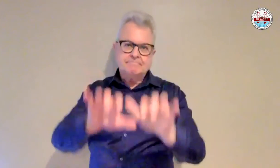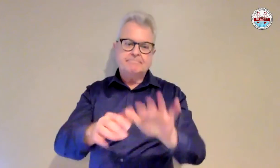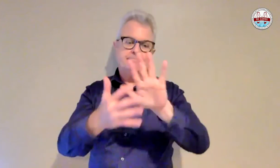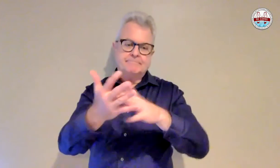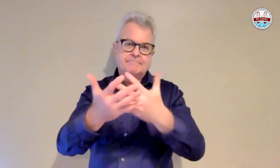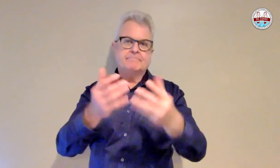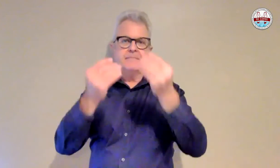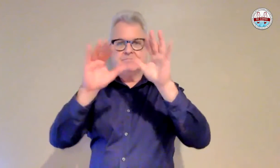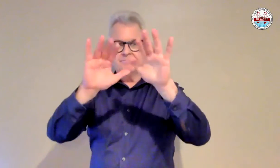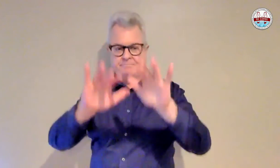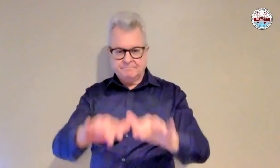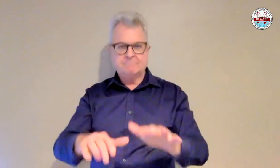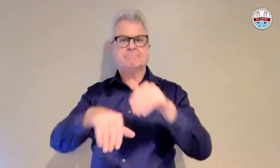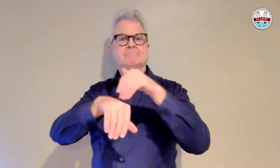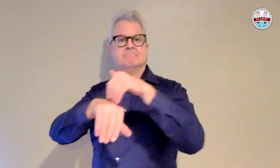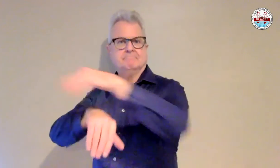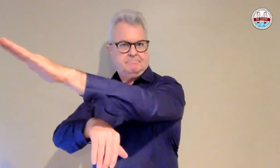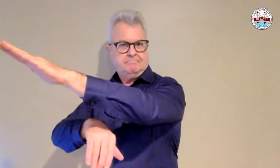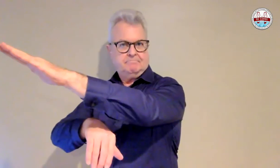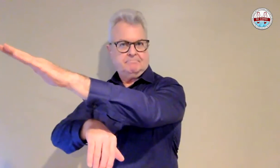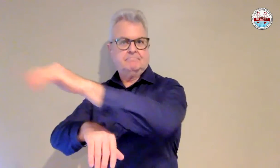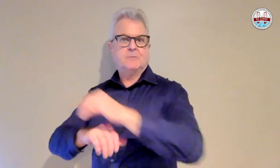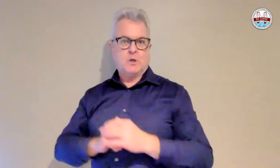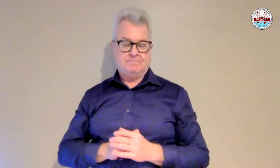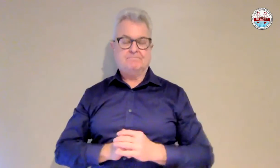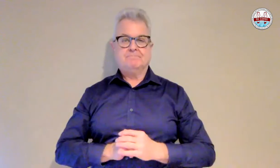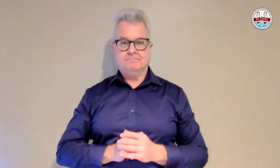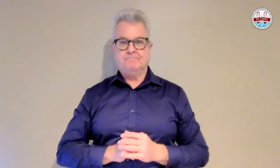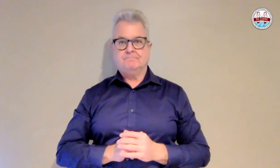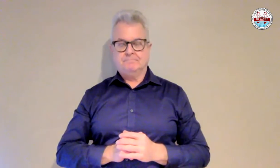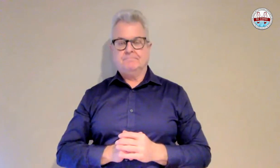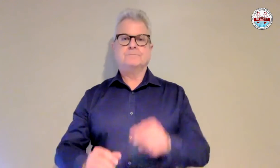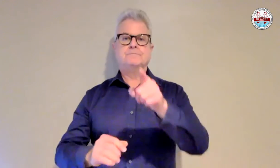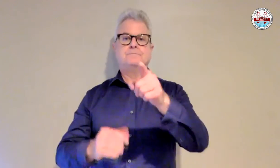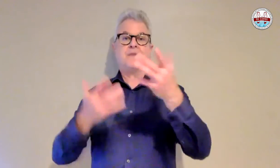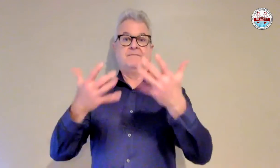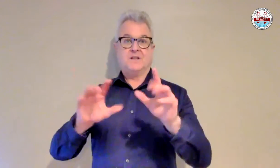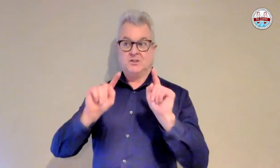The same format, you will click on, put in your personal information, send that off.